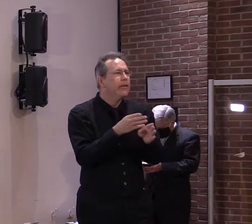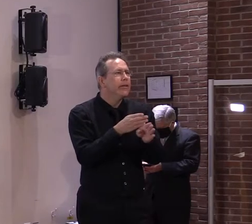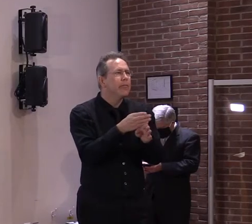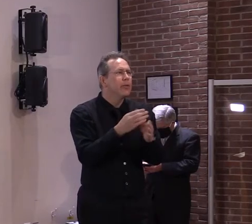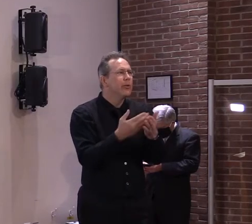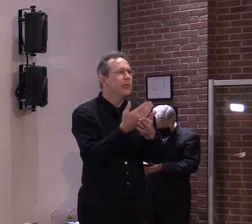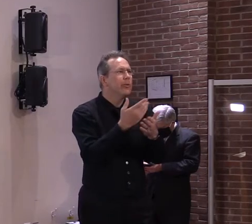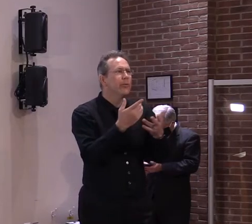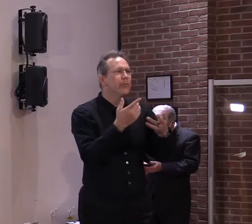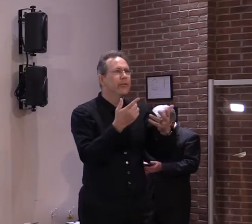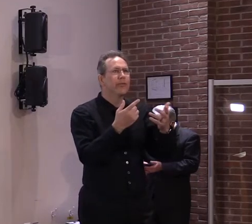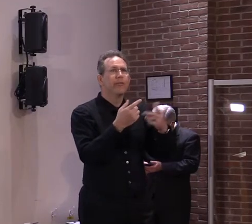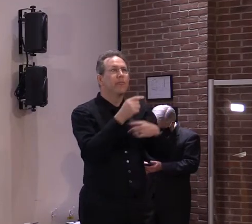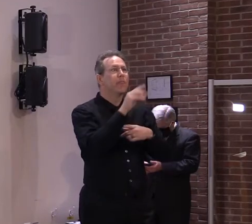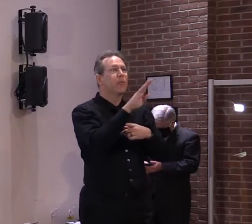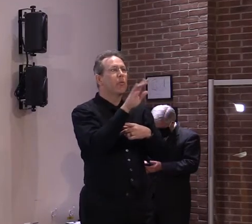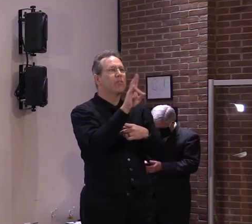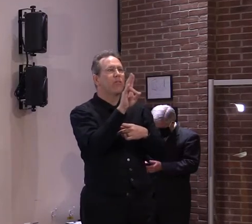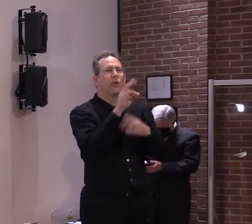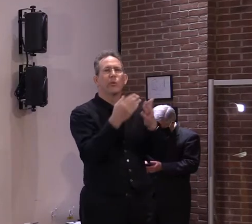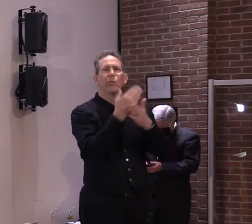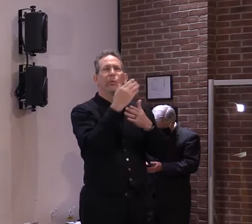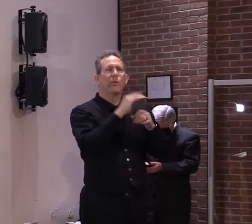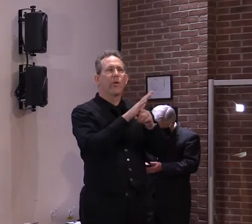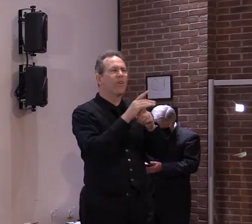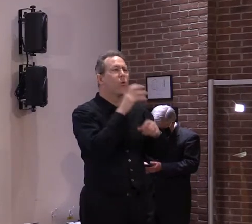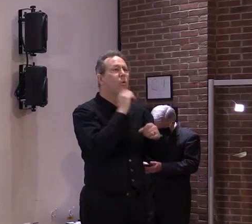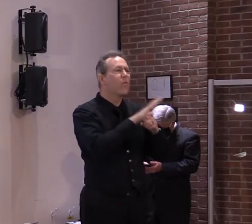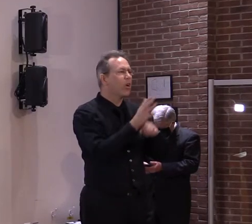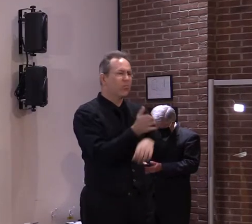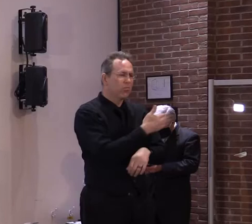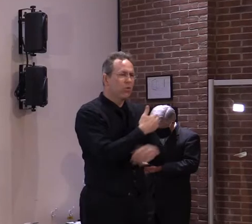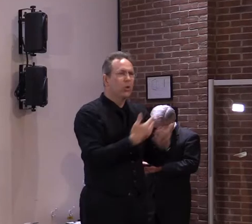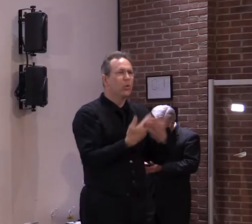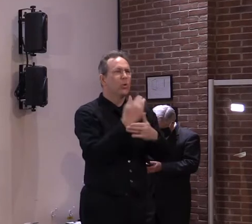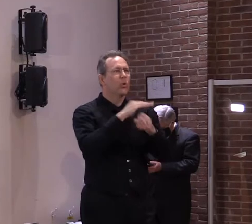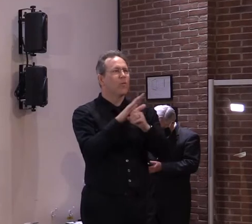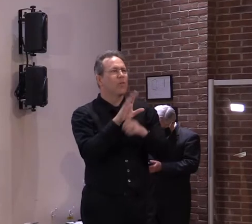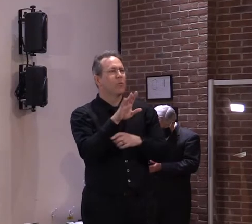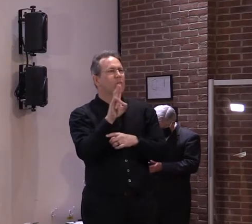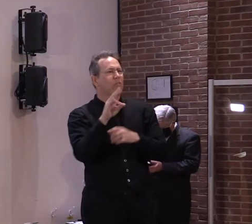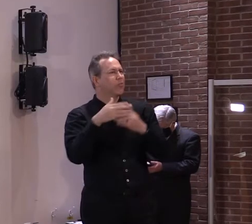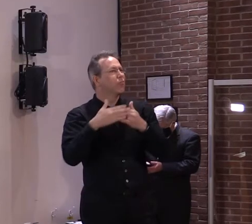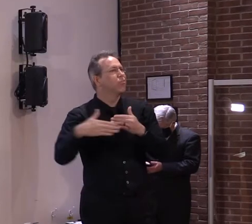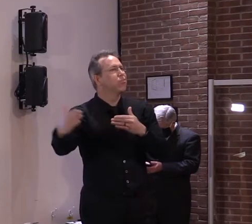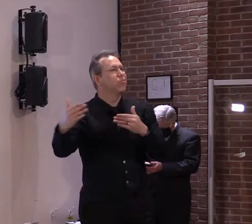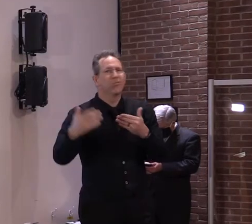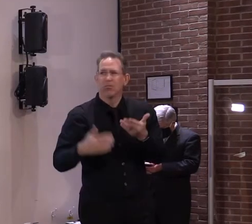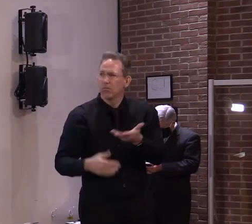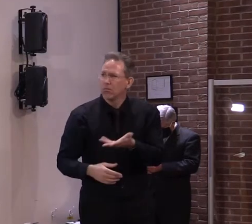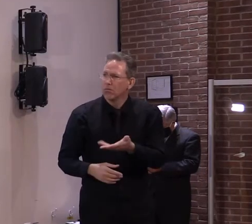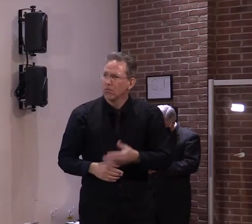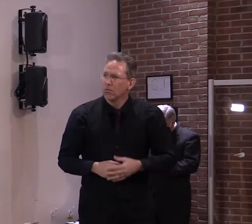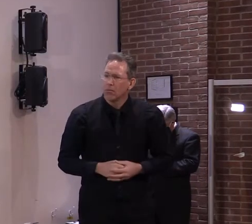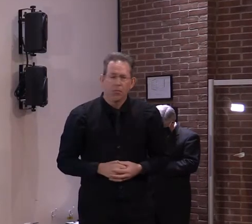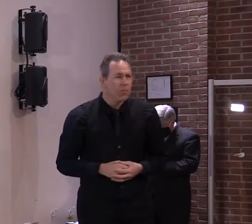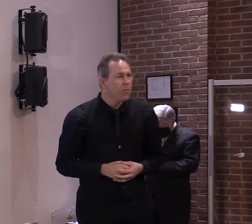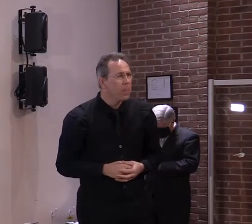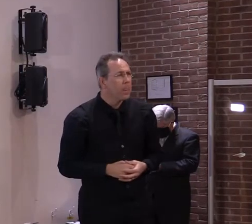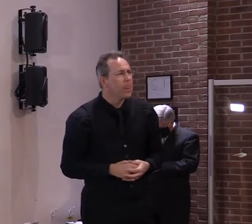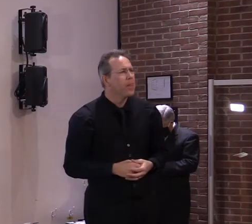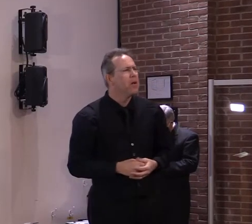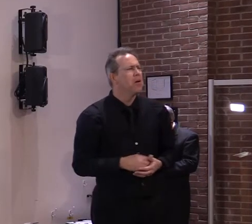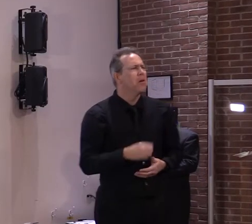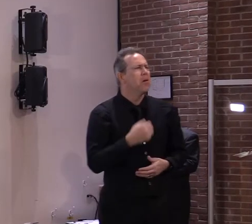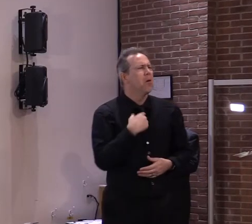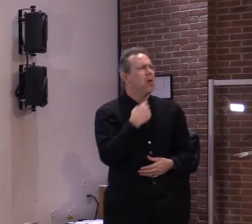an effect on any of these rules and restrictions? You know, I really don't think so. As we've said, there